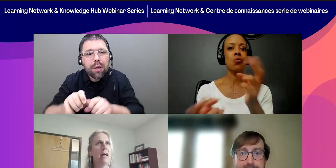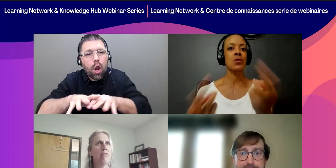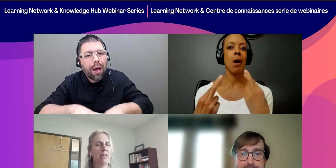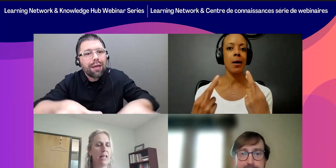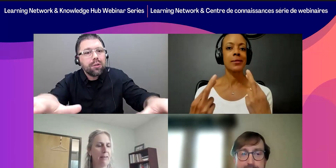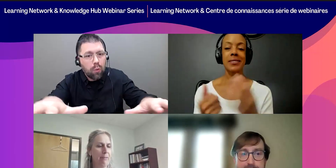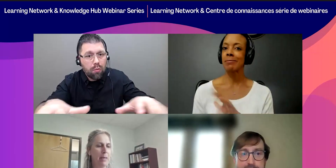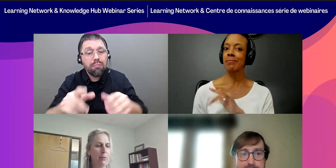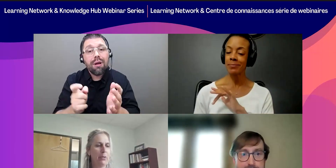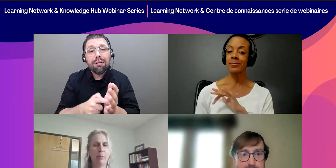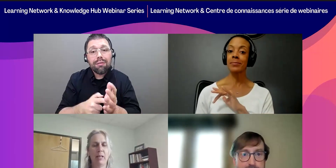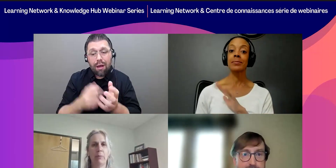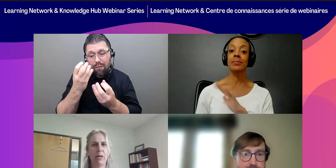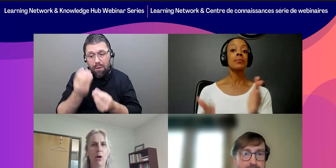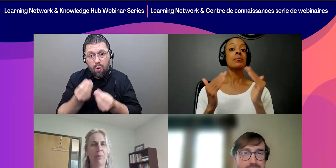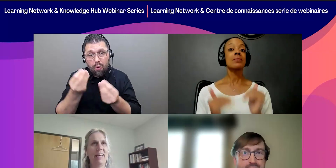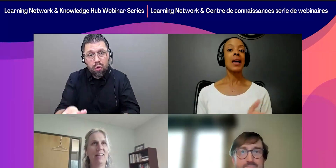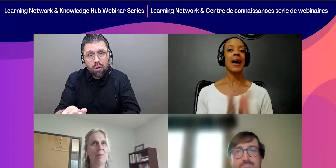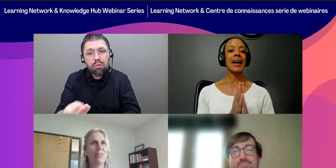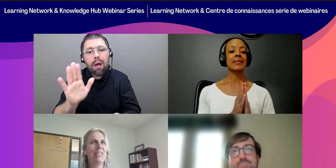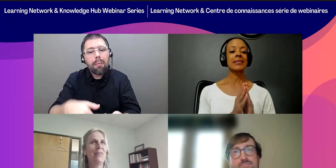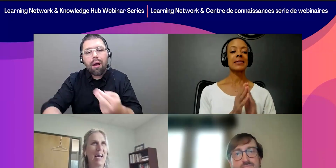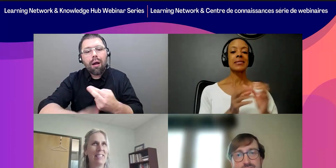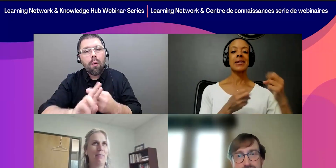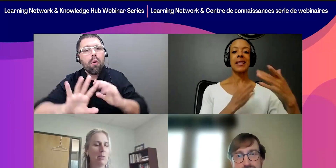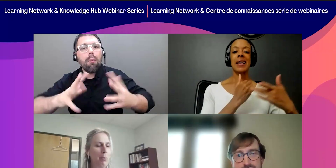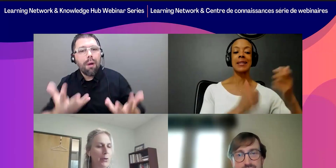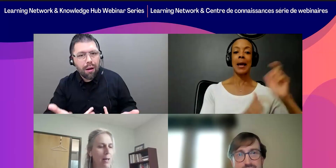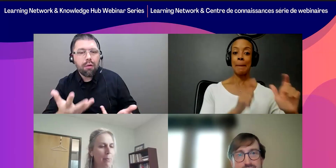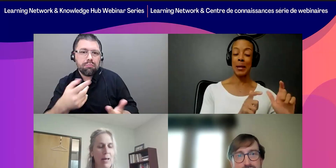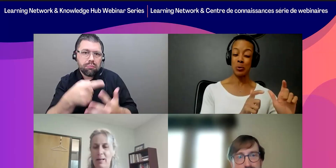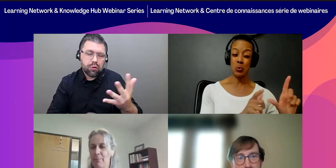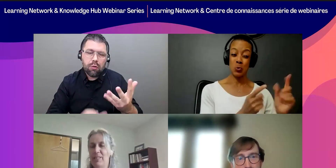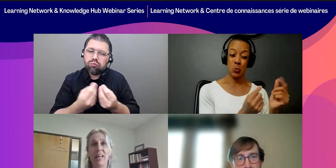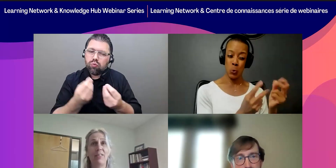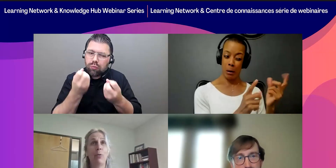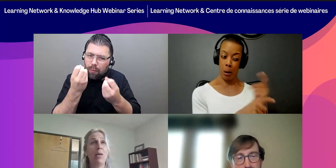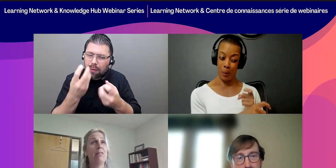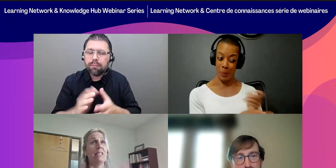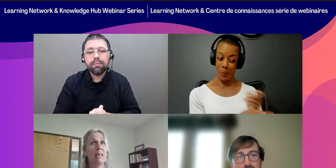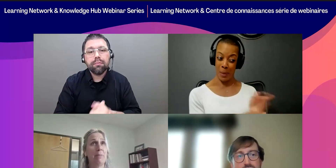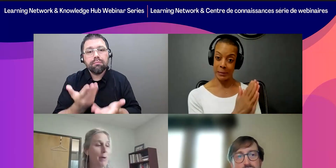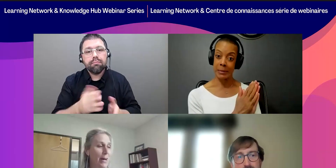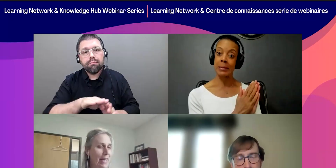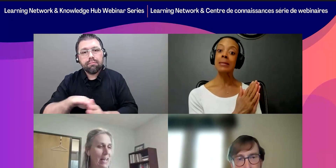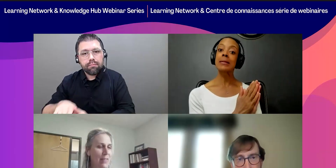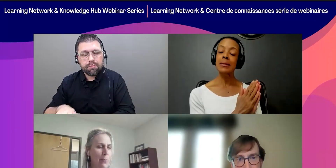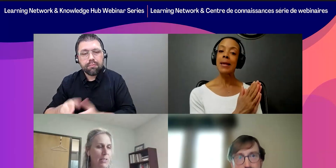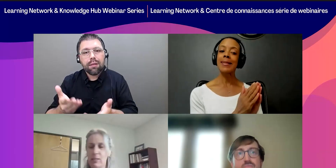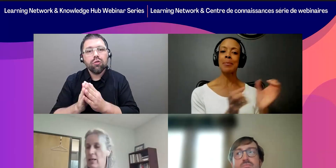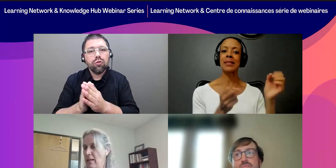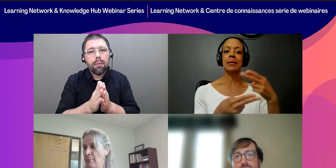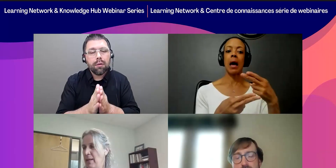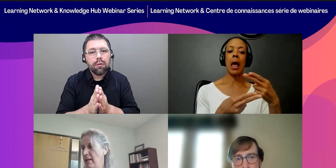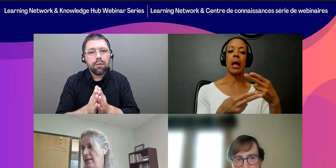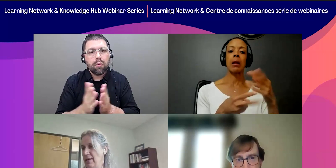actually going to have our slide people do something a little bit complicated. I'm going to ask them to put up the slide that we slipped by, and that